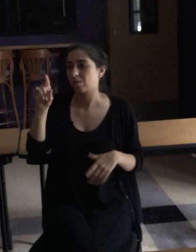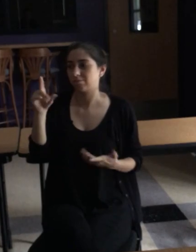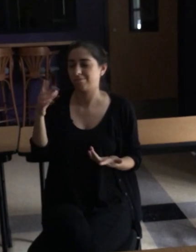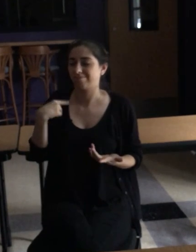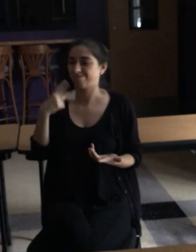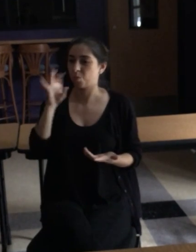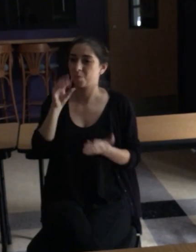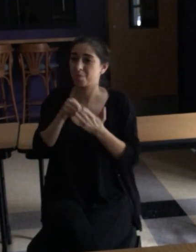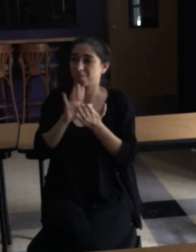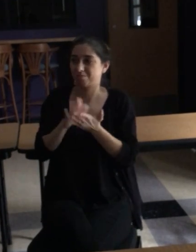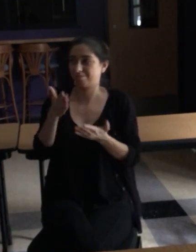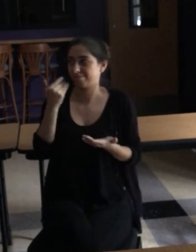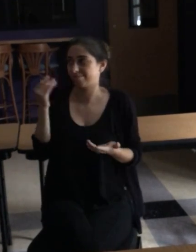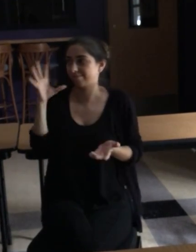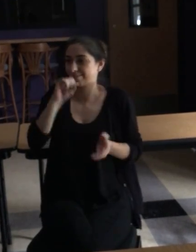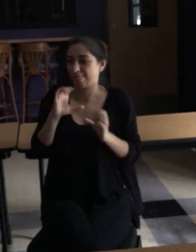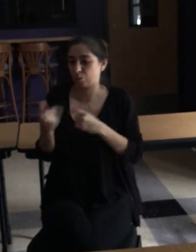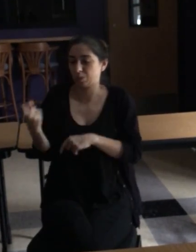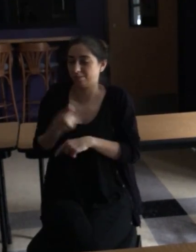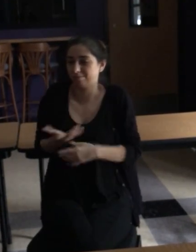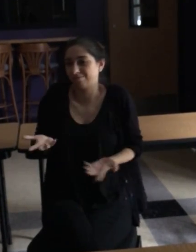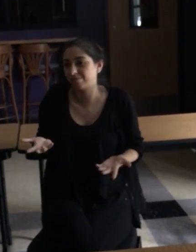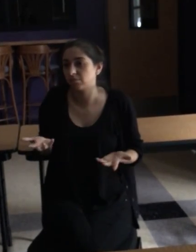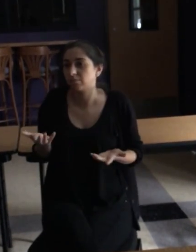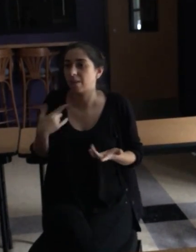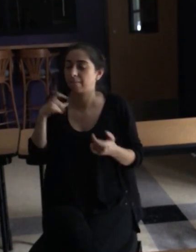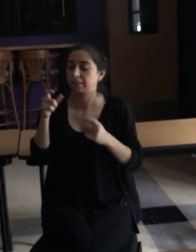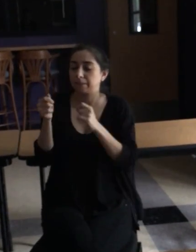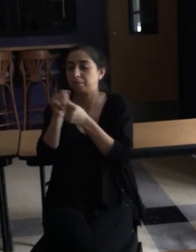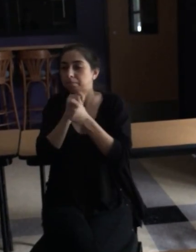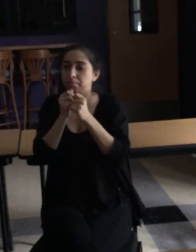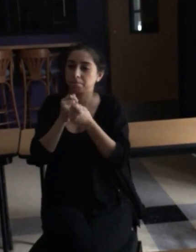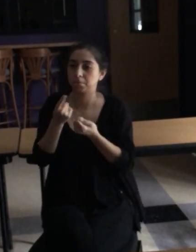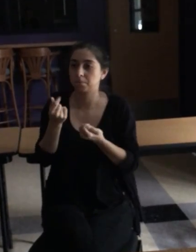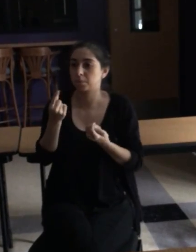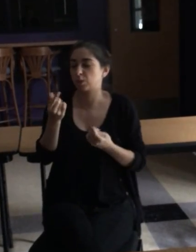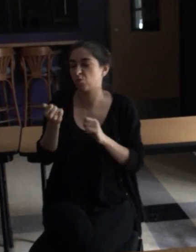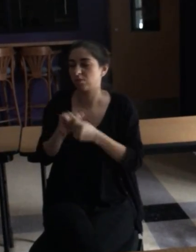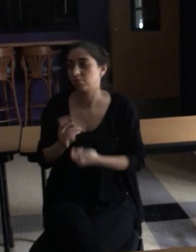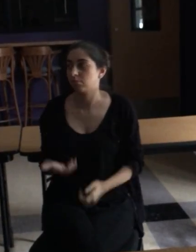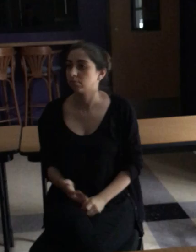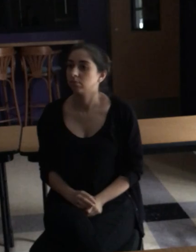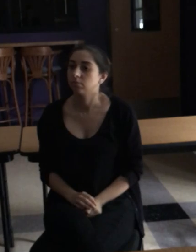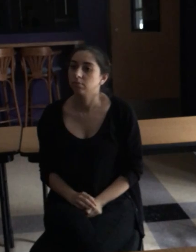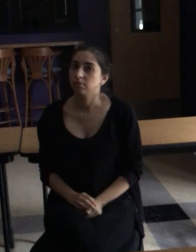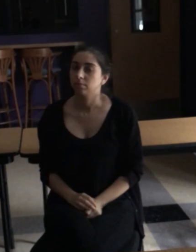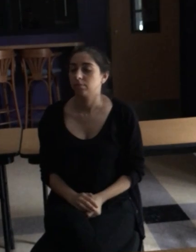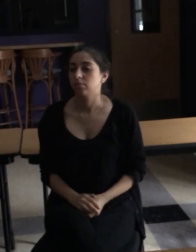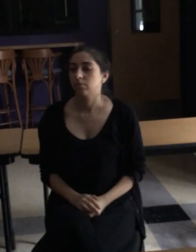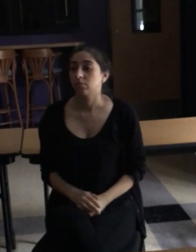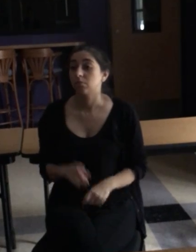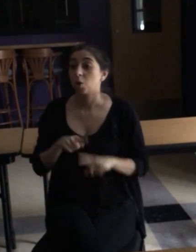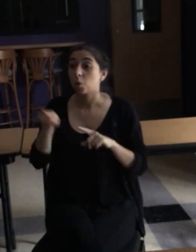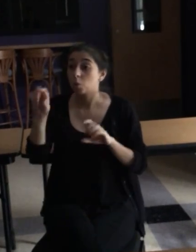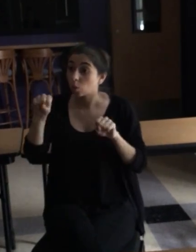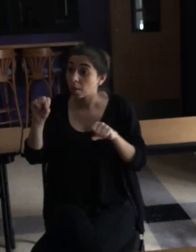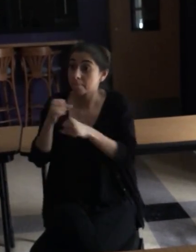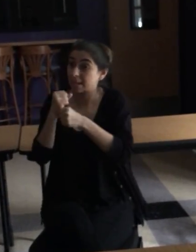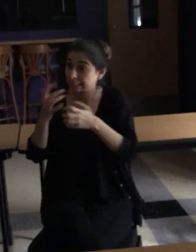this. I'll have to tailor it in a little bit, but you could do a salad